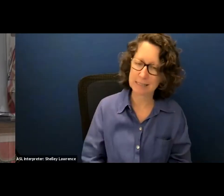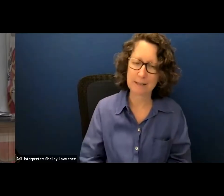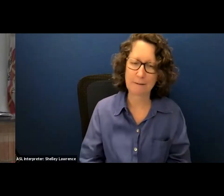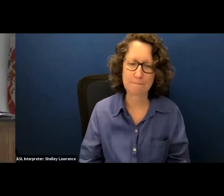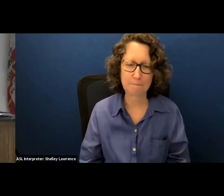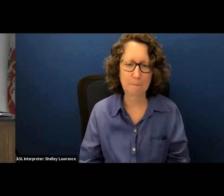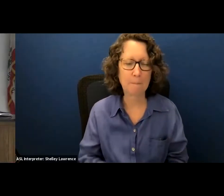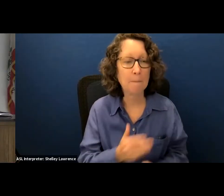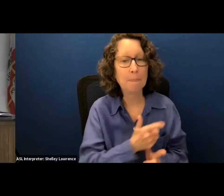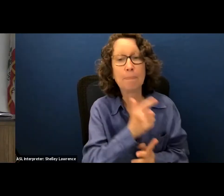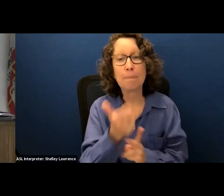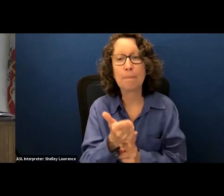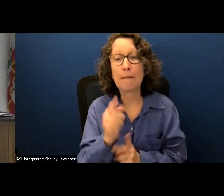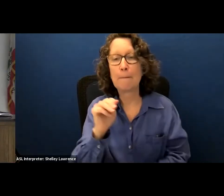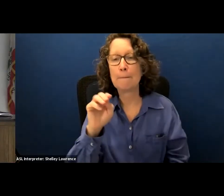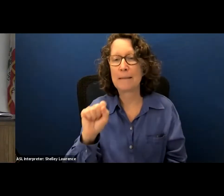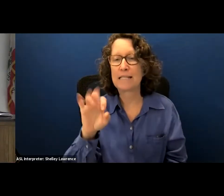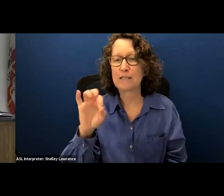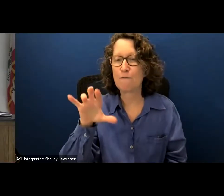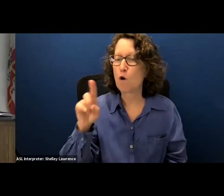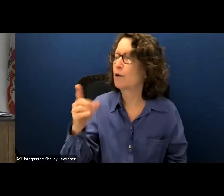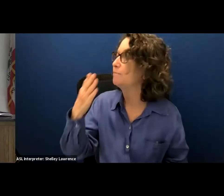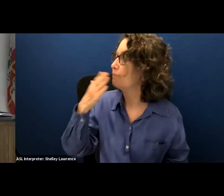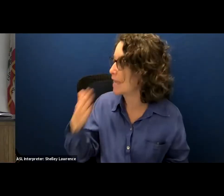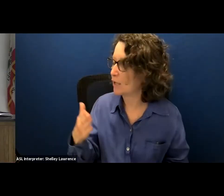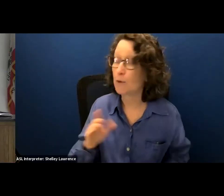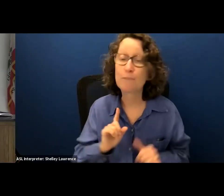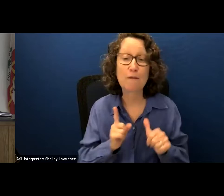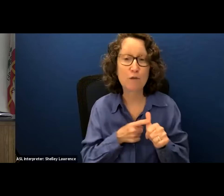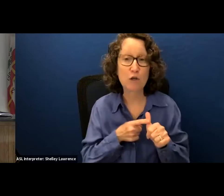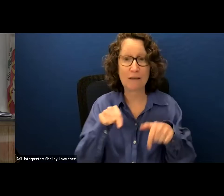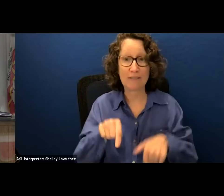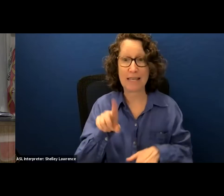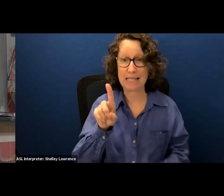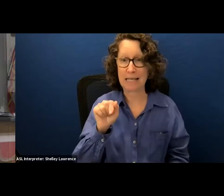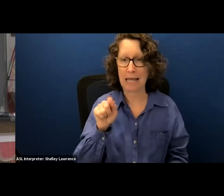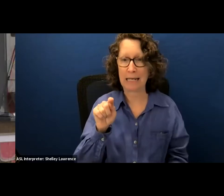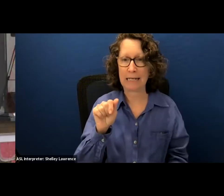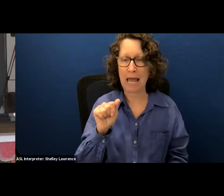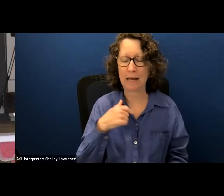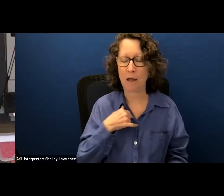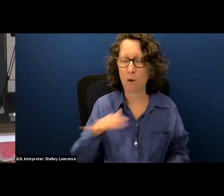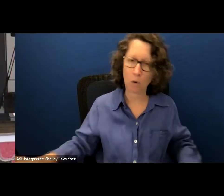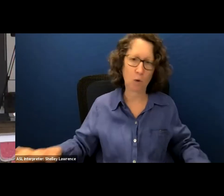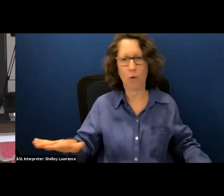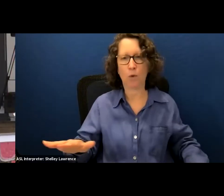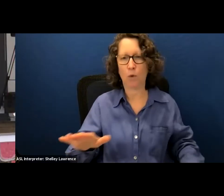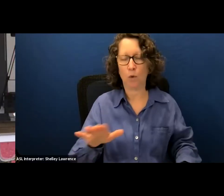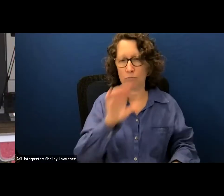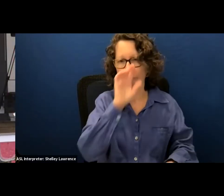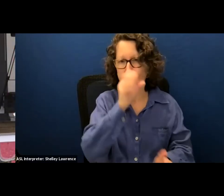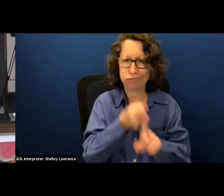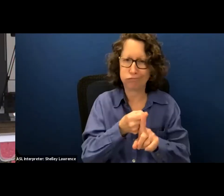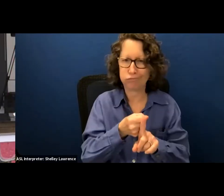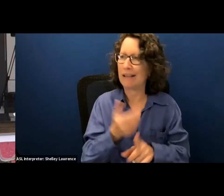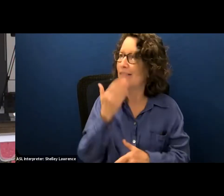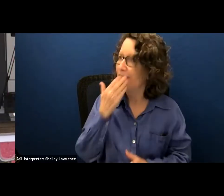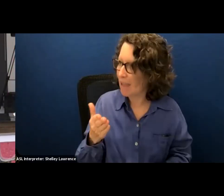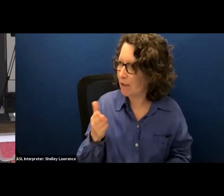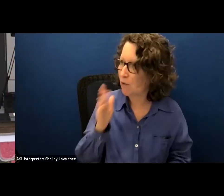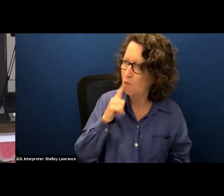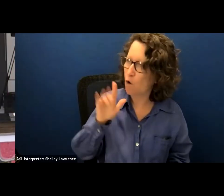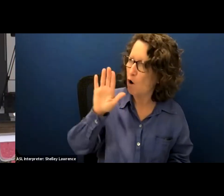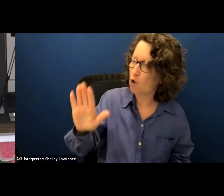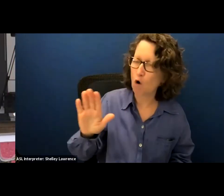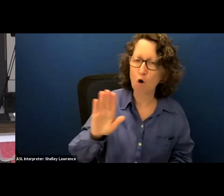Yes, Ms. Ford? Thank you. First of all, this data is sobering, and I do thank you, Dr. Wagner, for